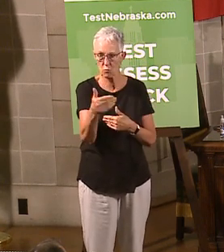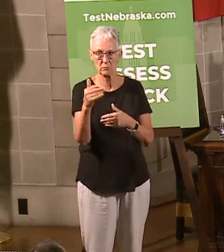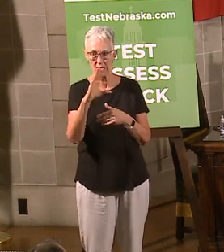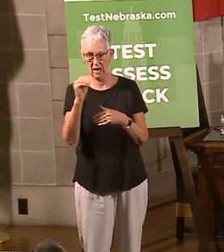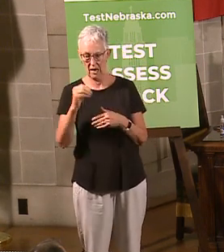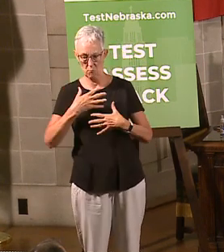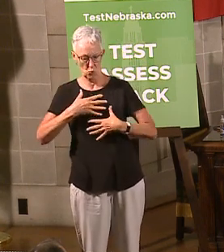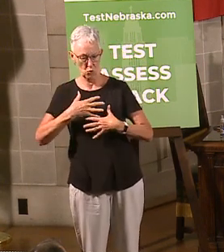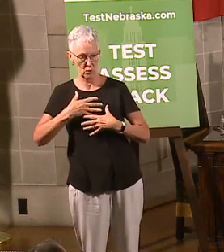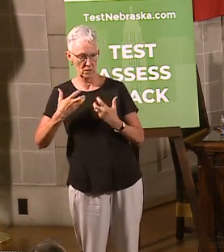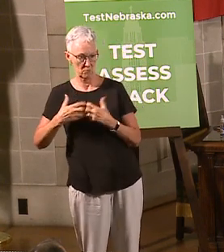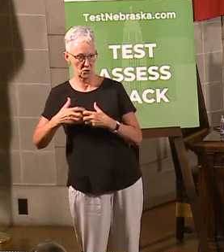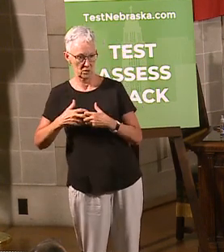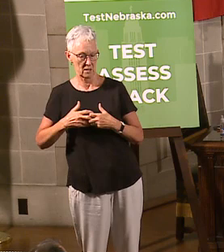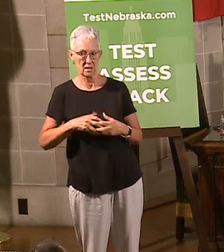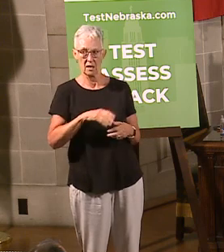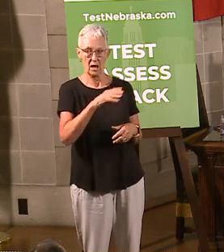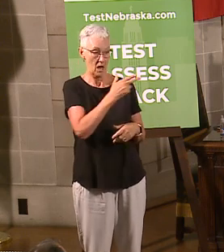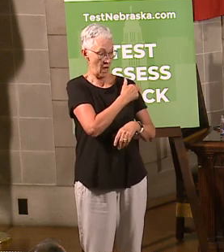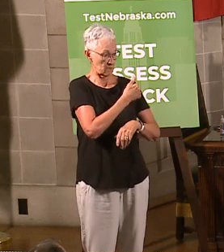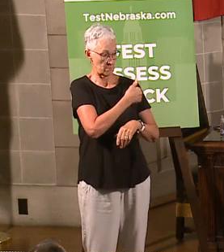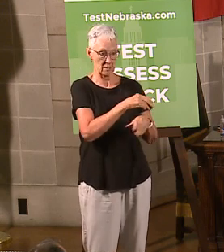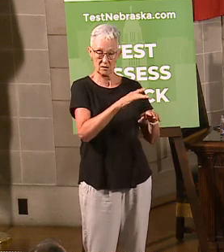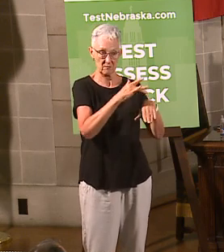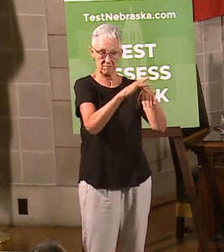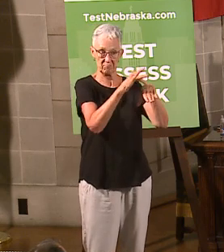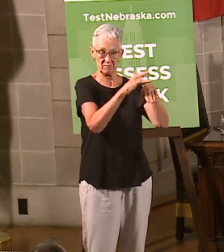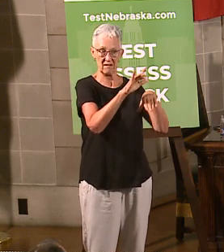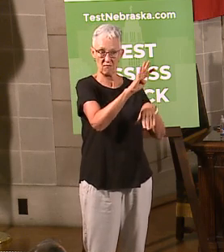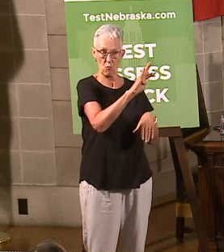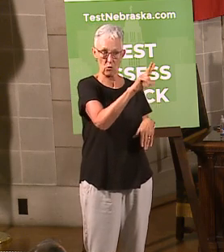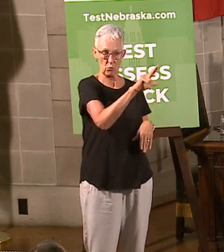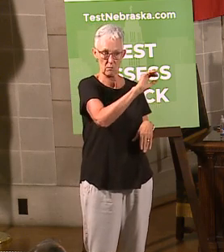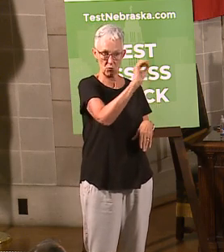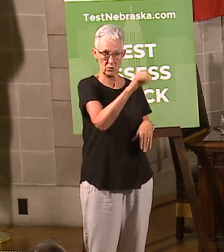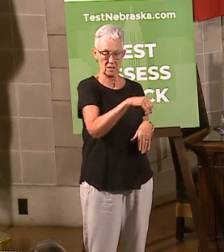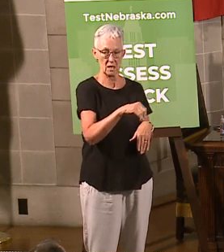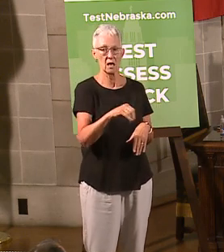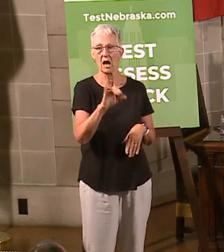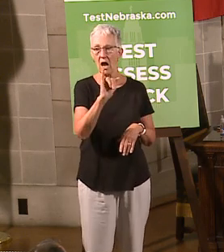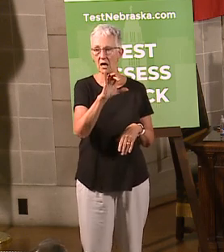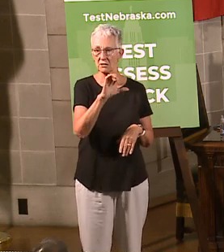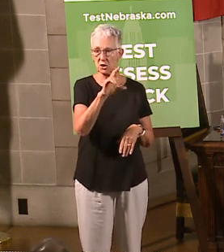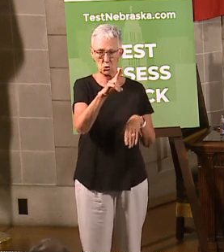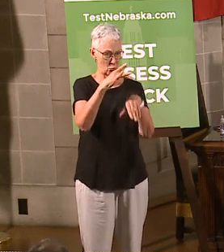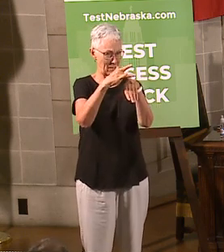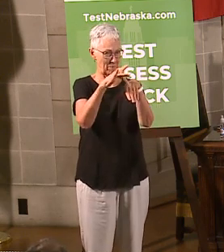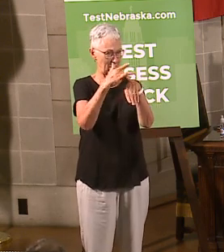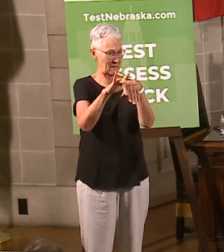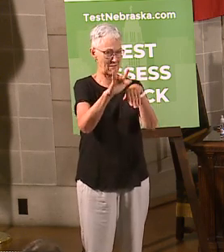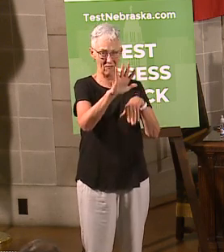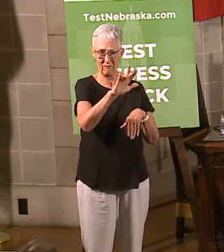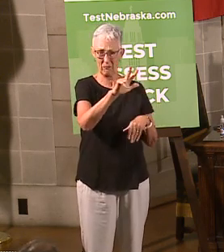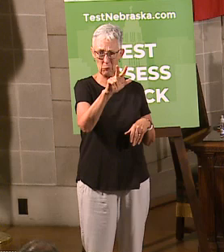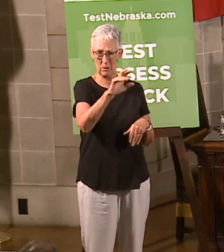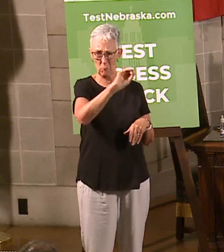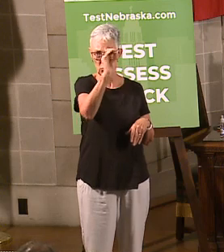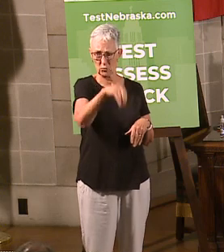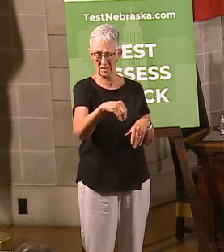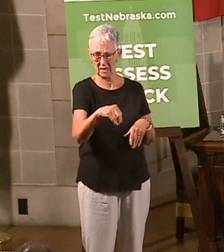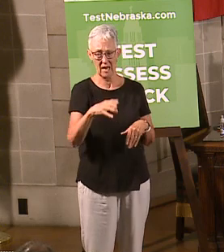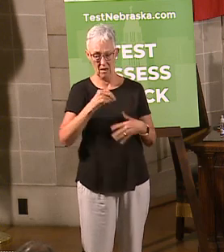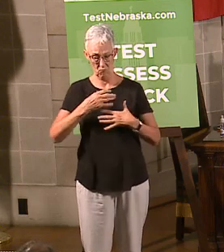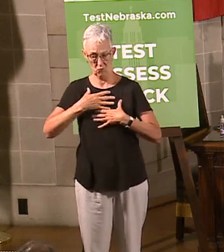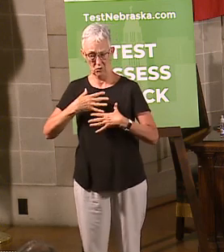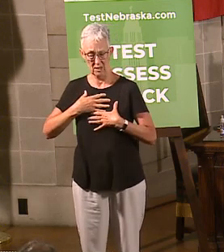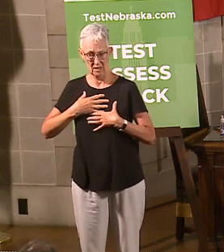is at 43%. Our ICU capacity is actually up at 53%, and our ventilator capacity is at